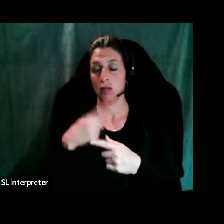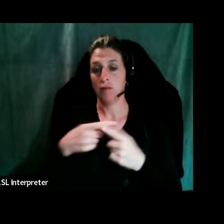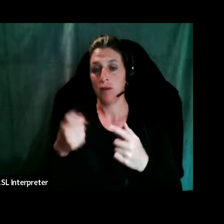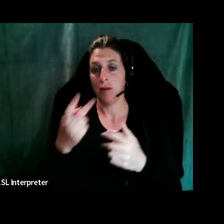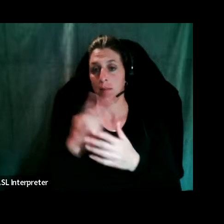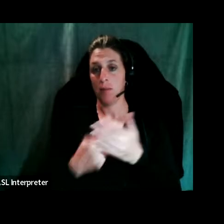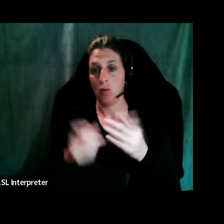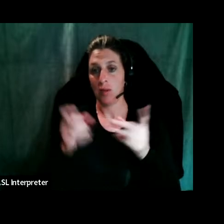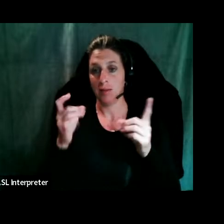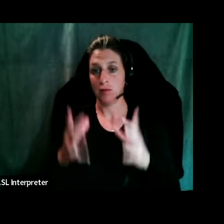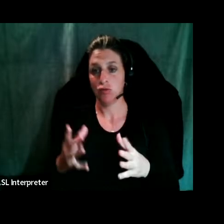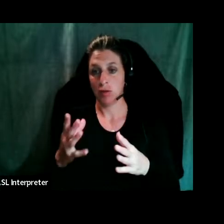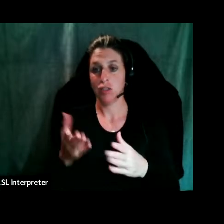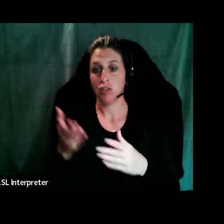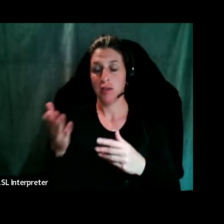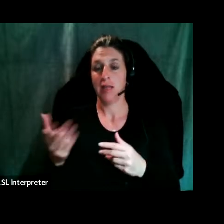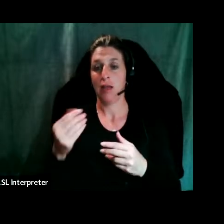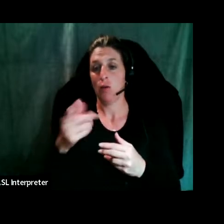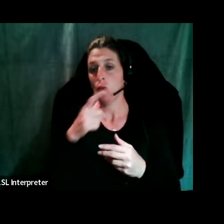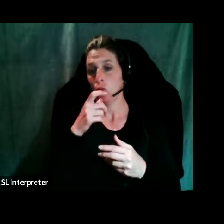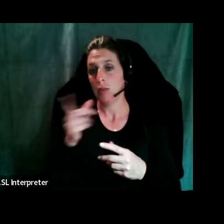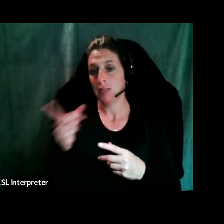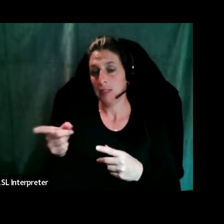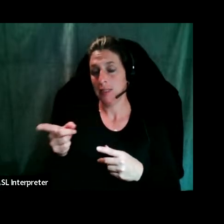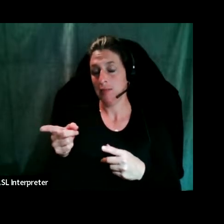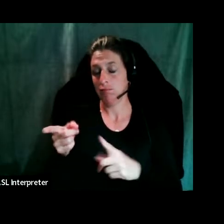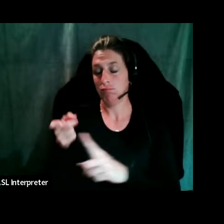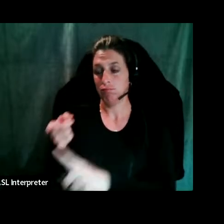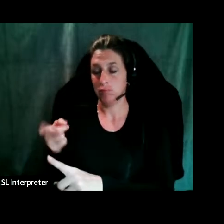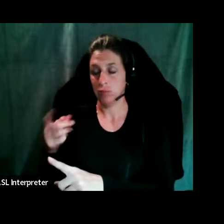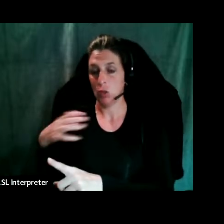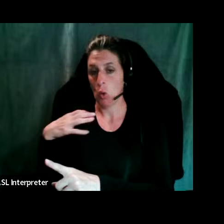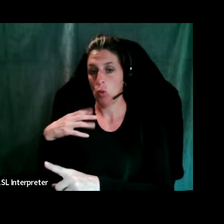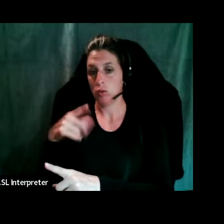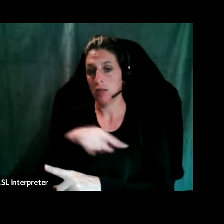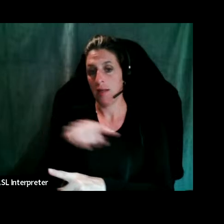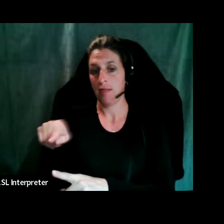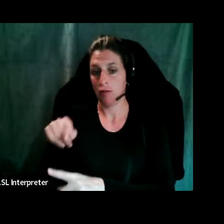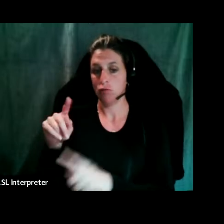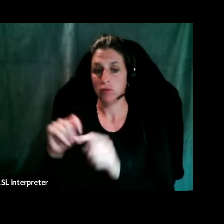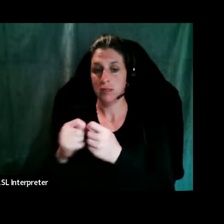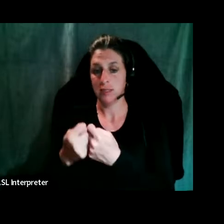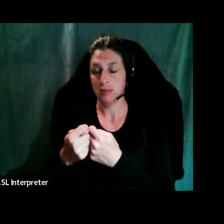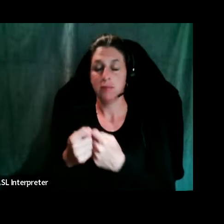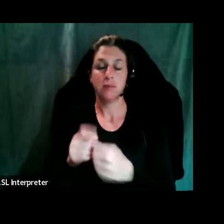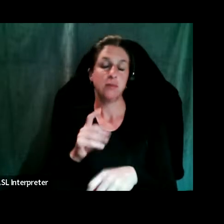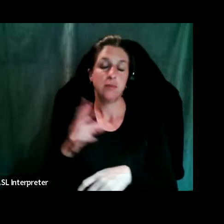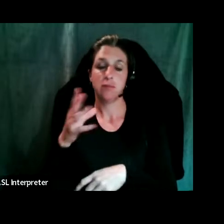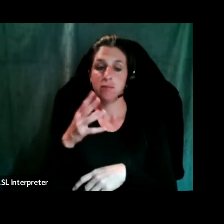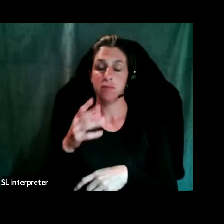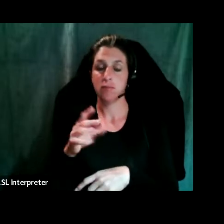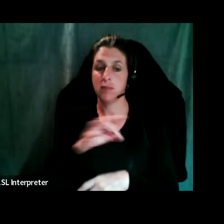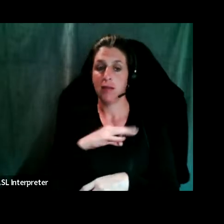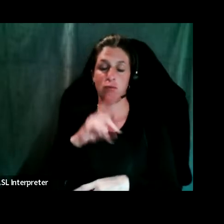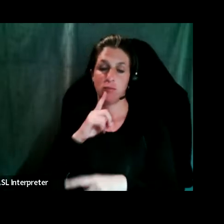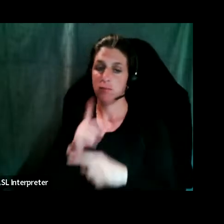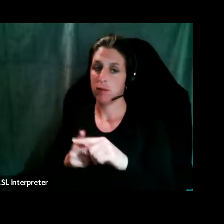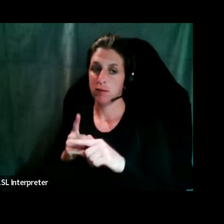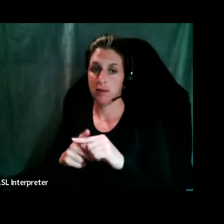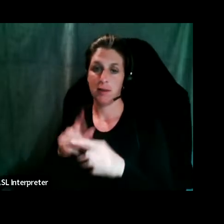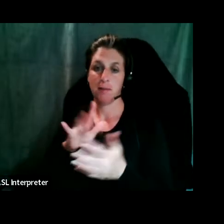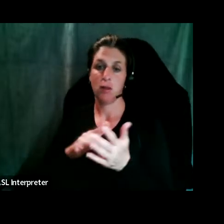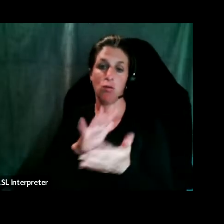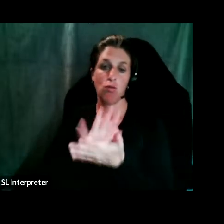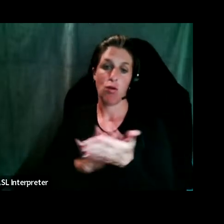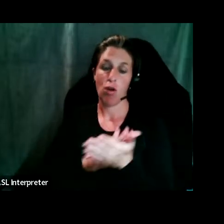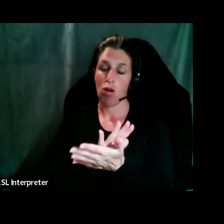the administrators there who he's coaching their teams and the staff has been really positive. The middle college team in particular has